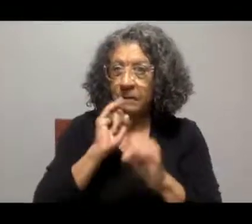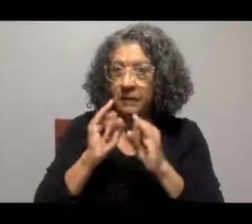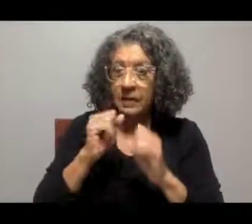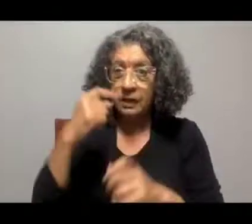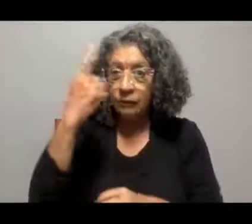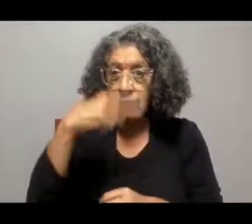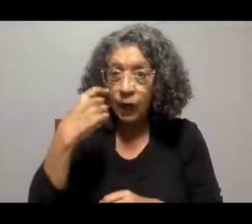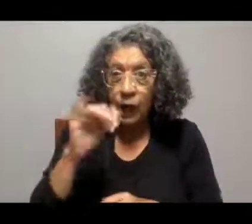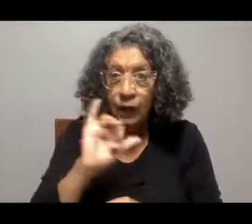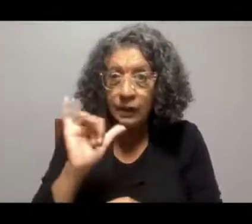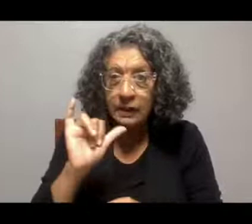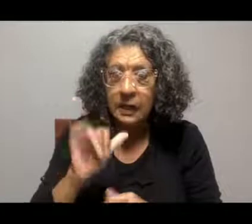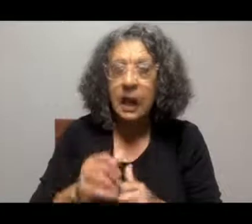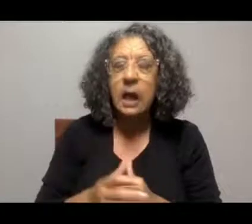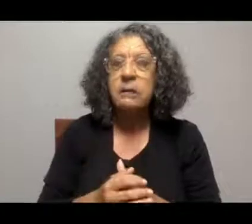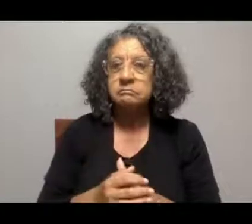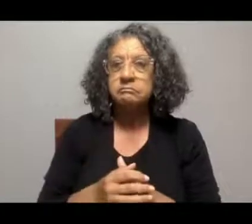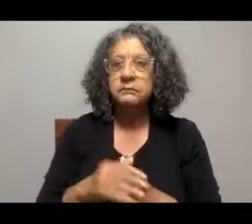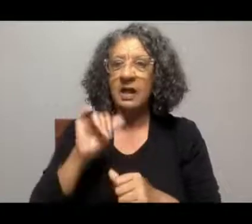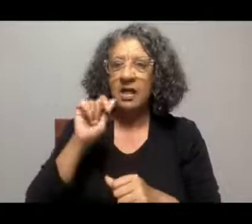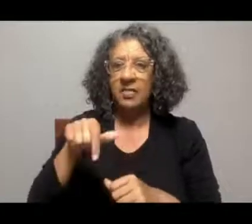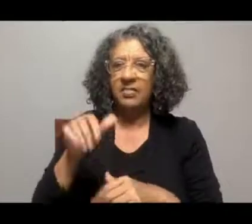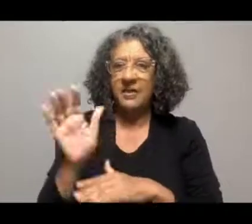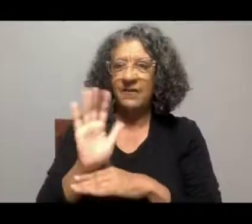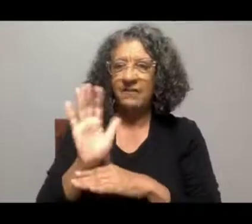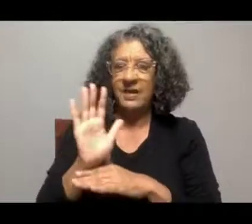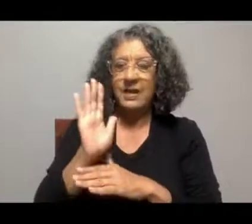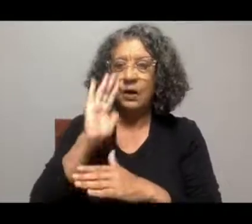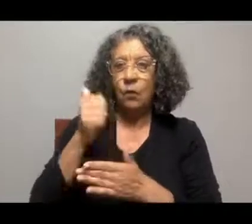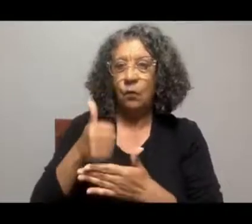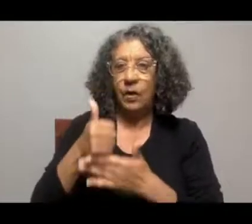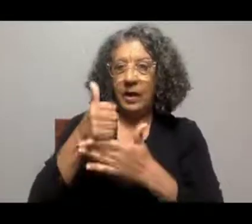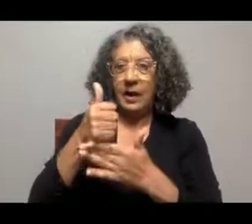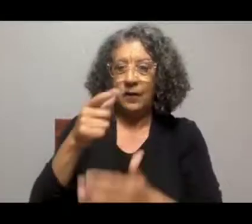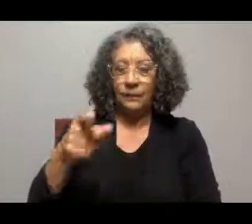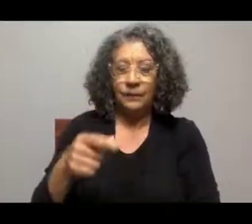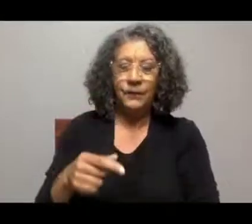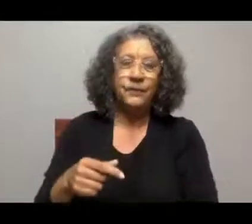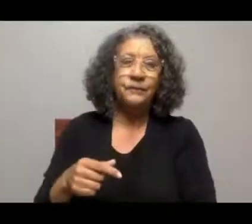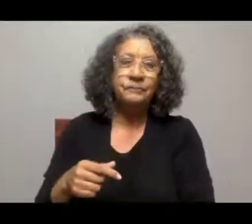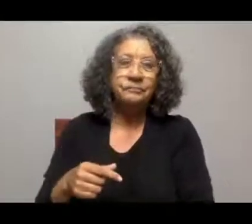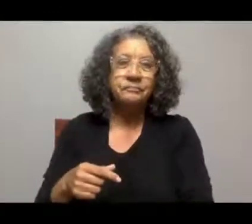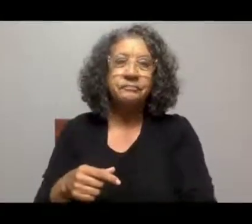You know what a job interview looks like? This video will help you.